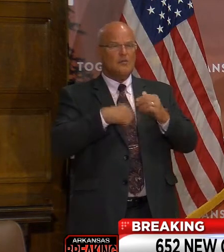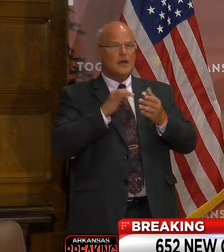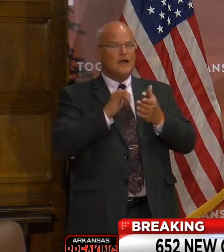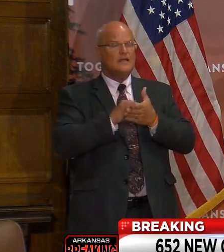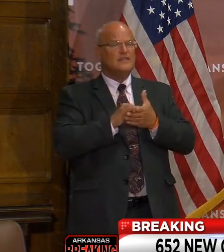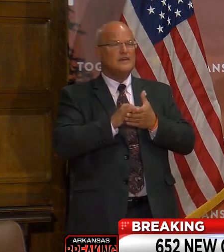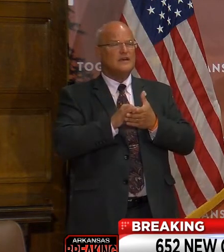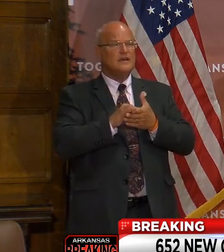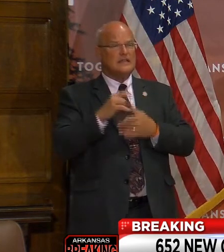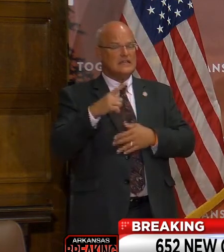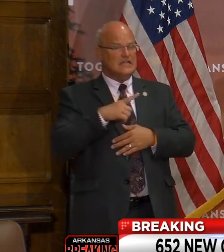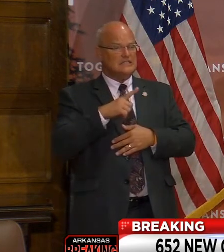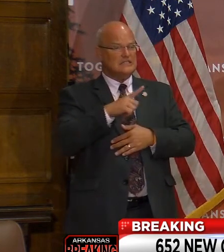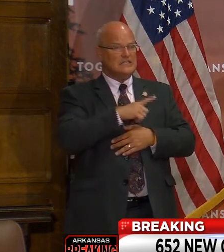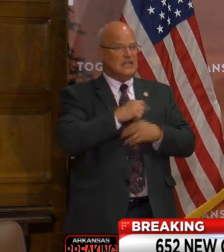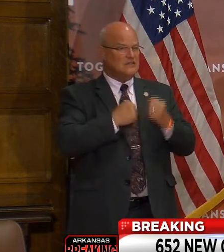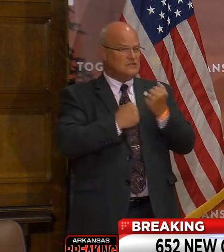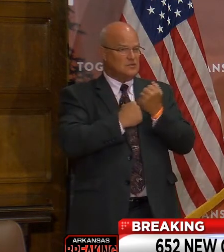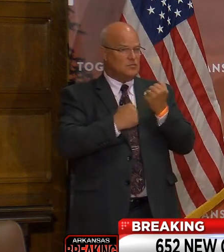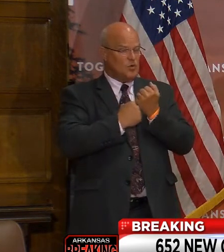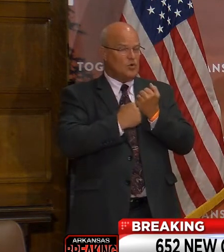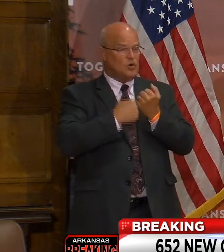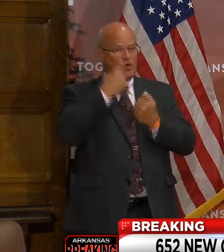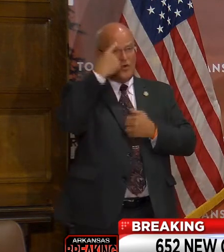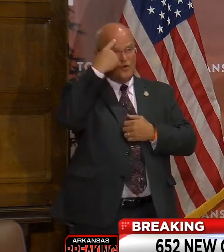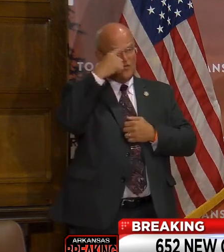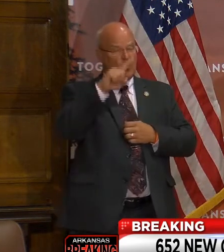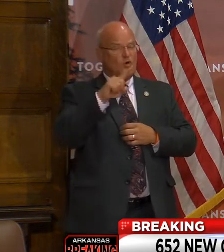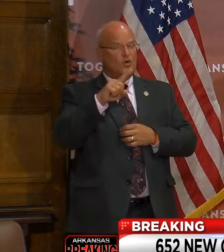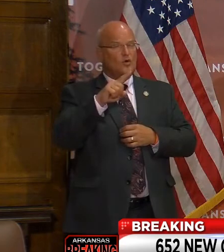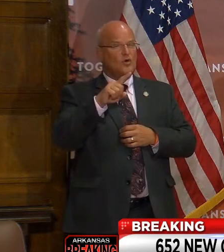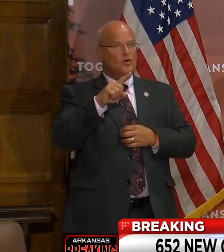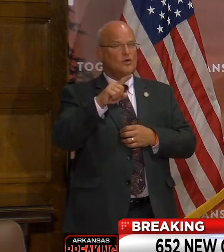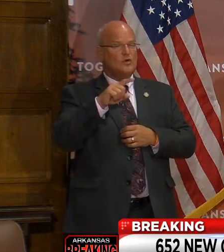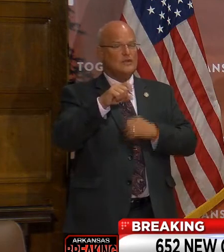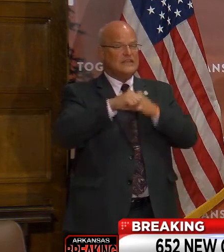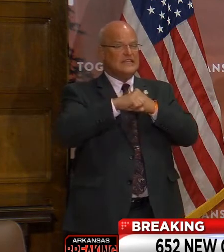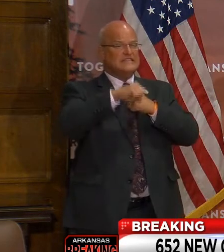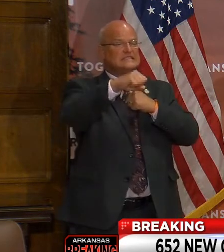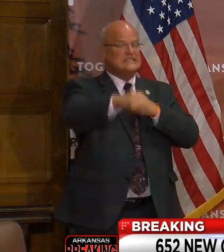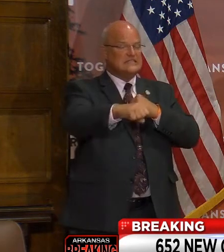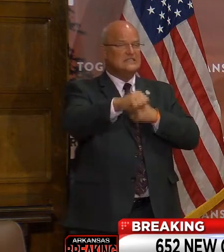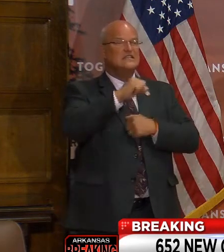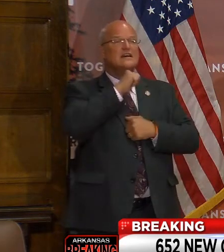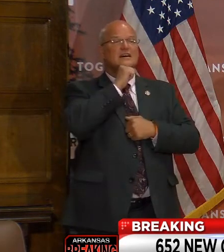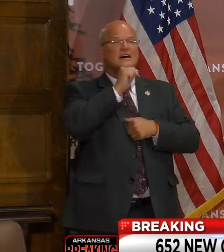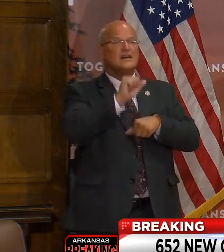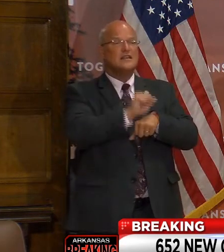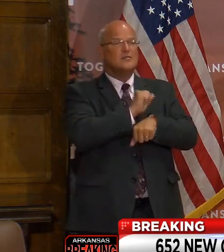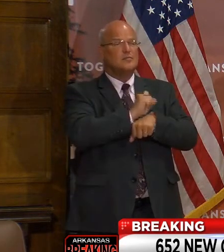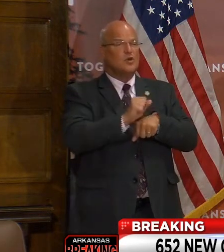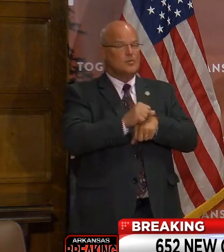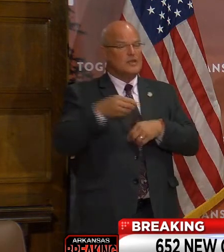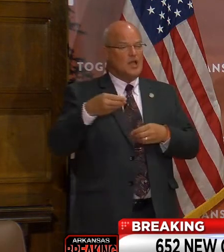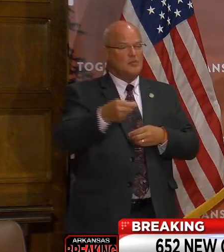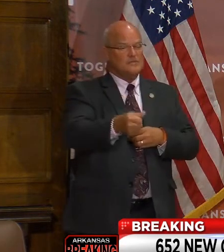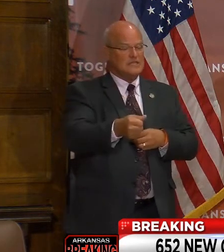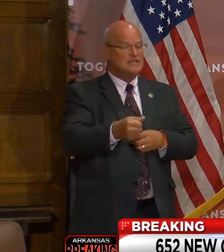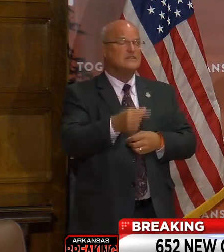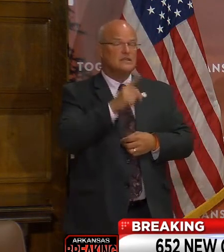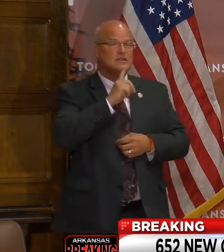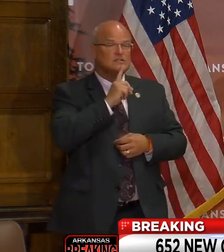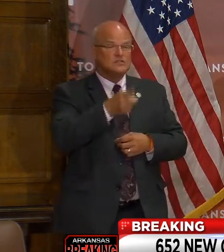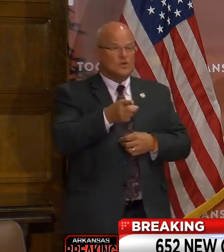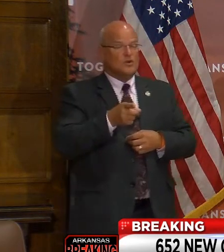the legislative support for the extension of the unemployment compensation. And certainly